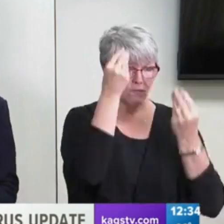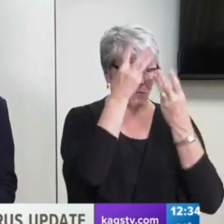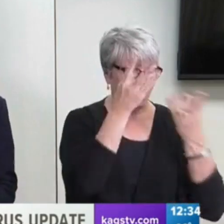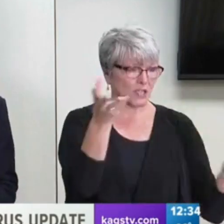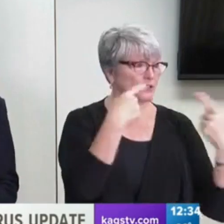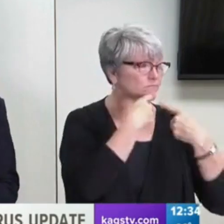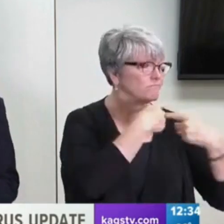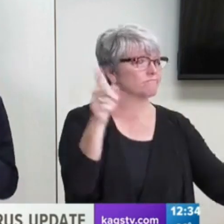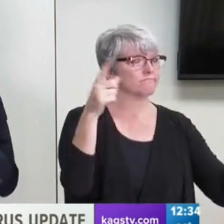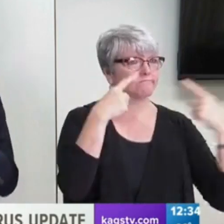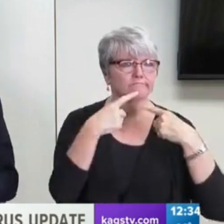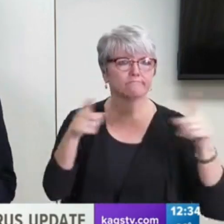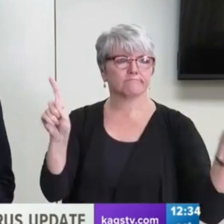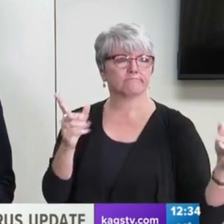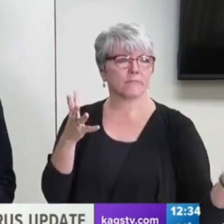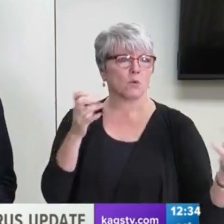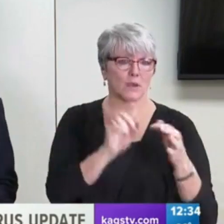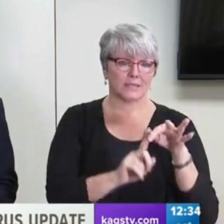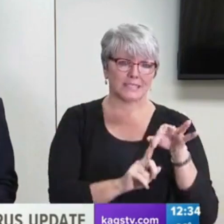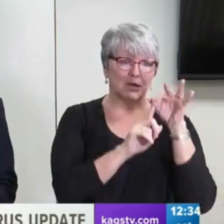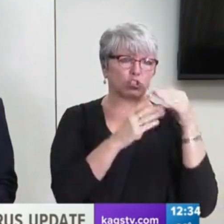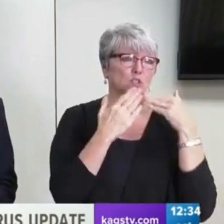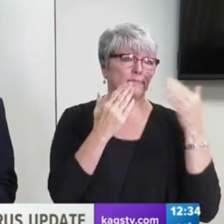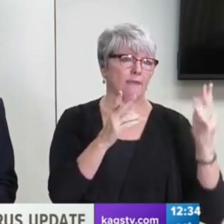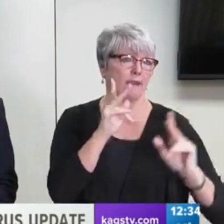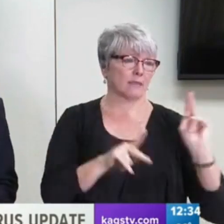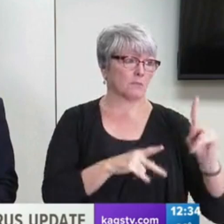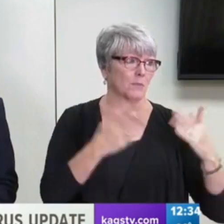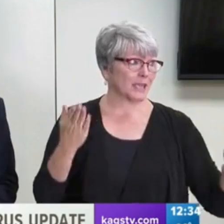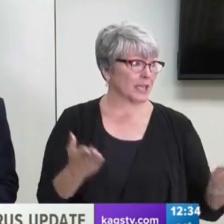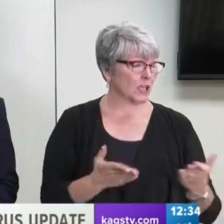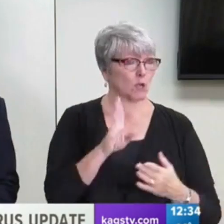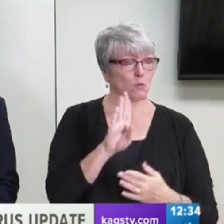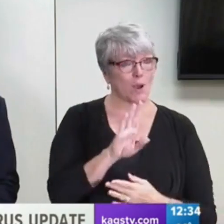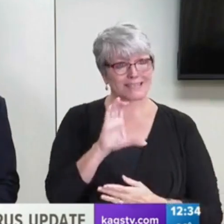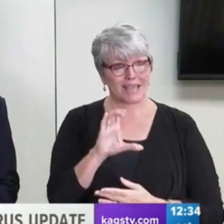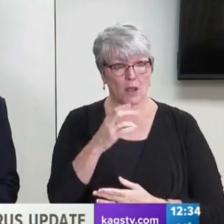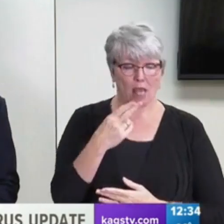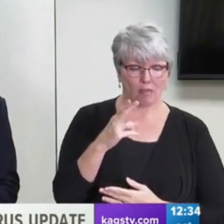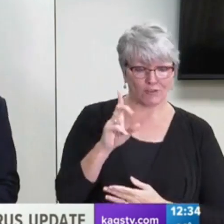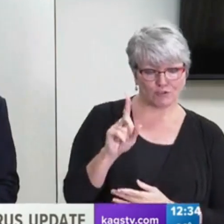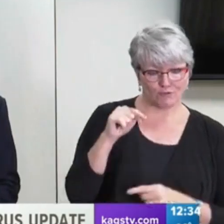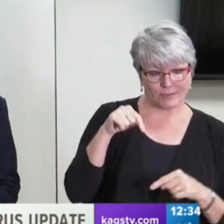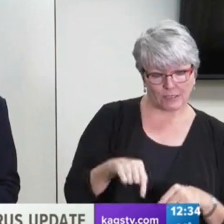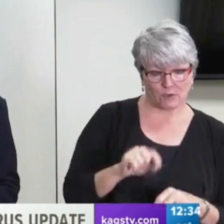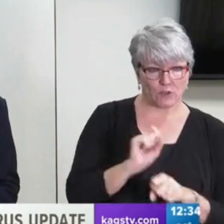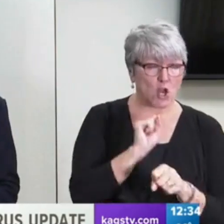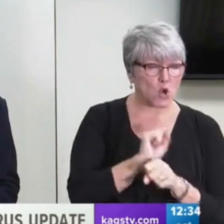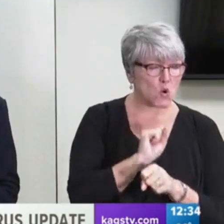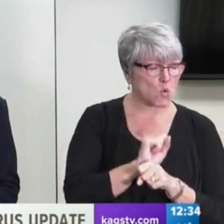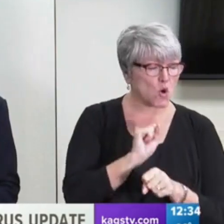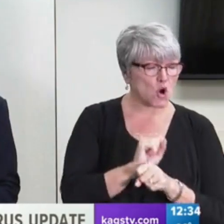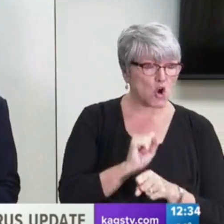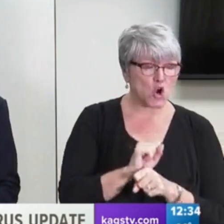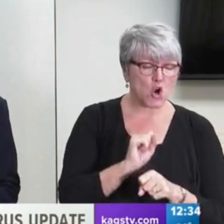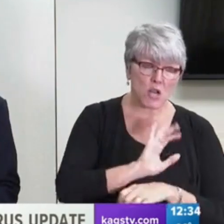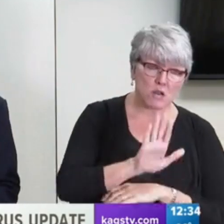information. I want to especially thank those here at the Brazos County Health District who are working overtime.